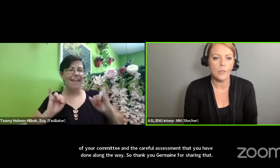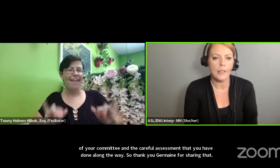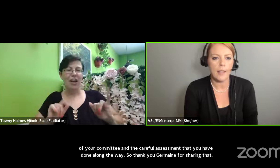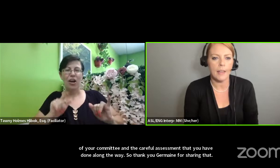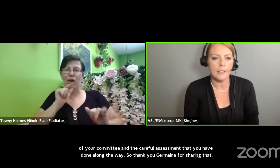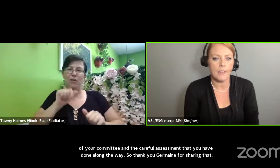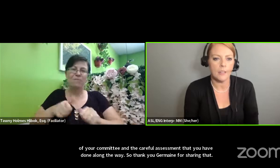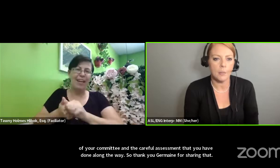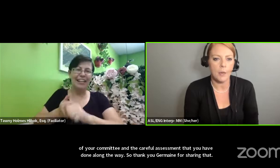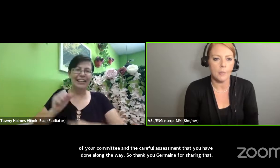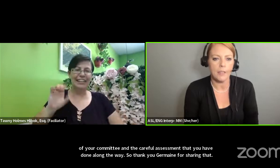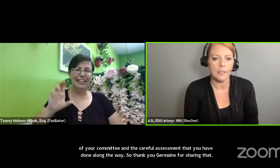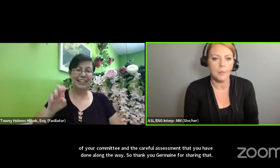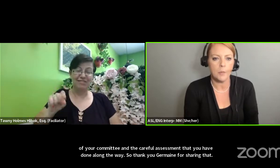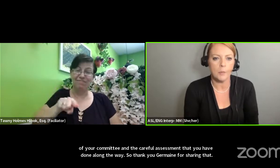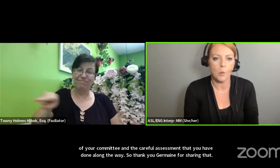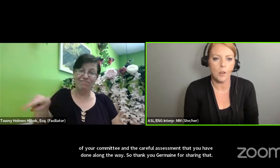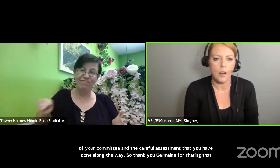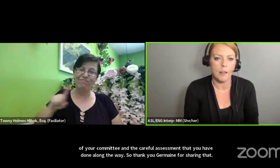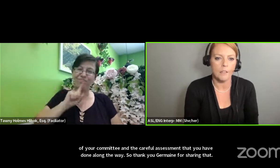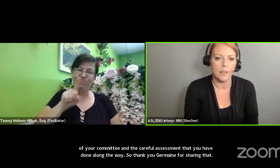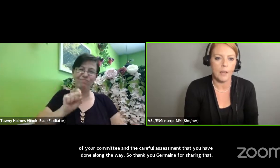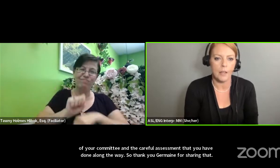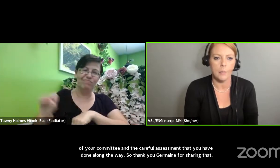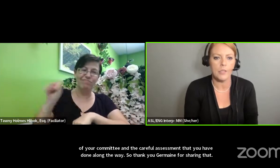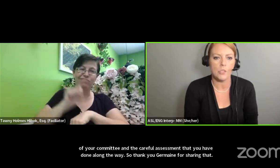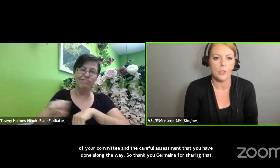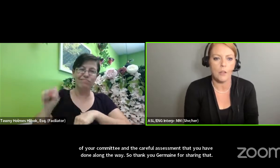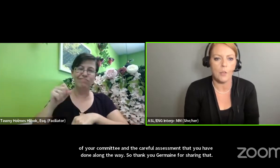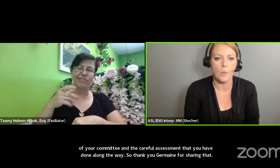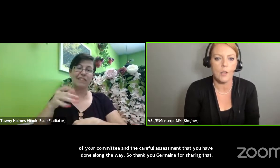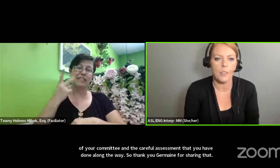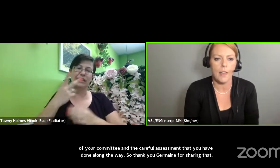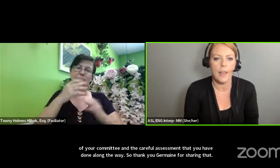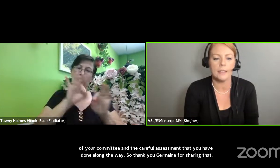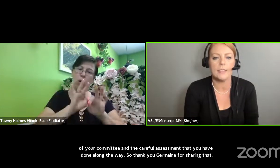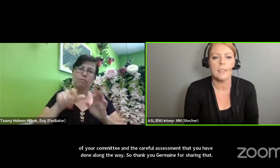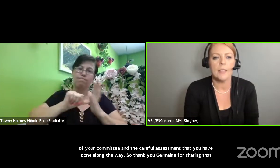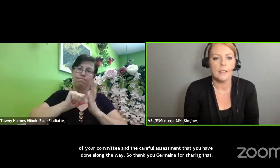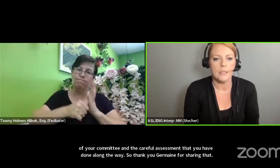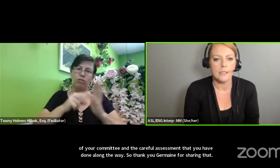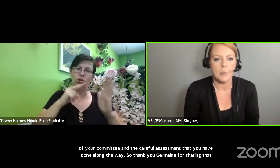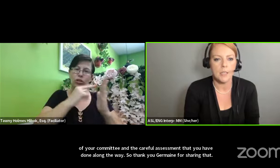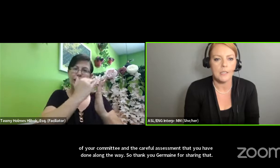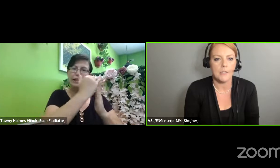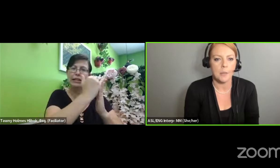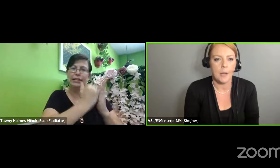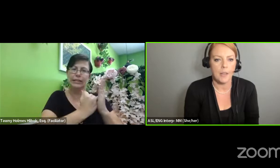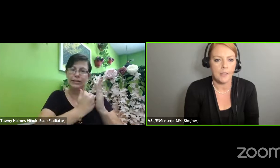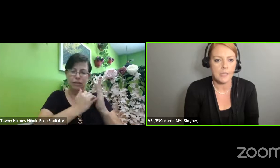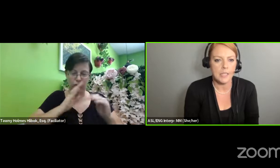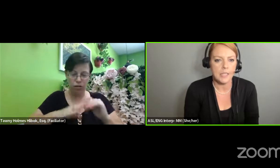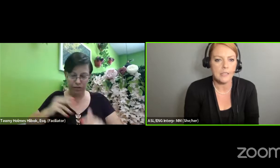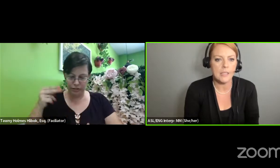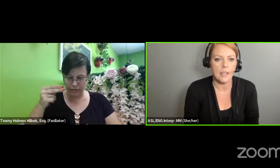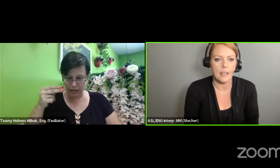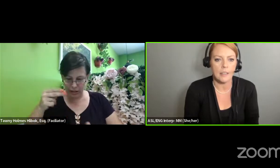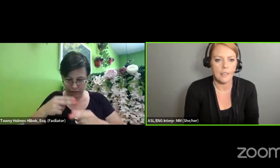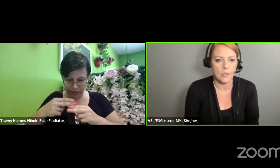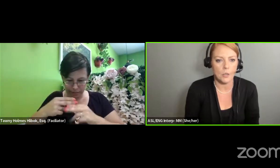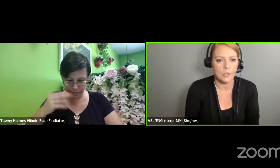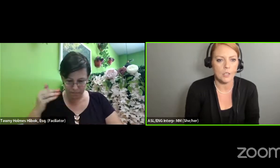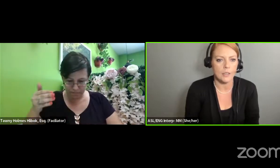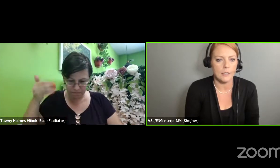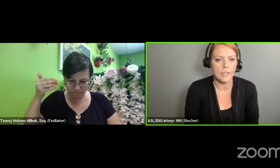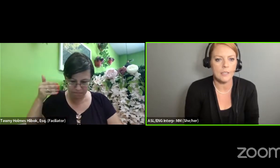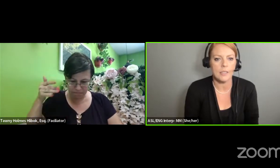So hopefully that has given the public a little bit more of a picture of the work that these committees have done behind the scenes. And I